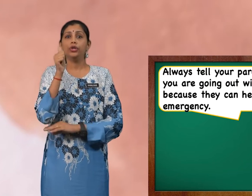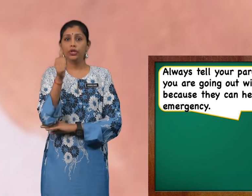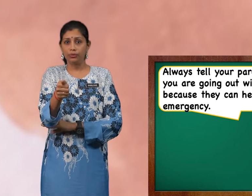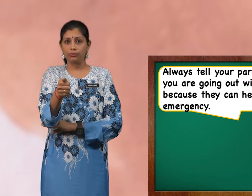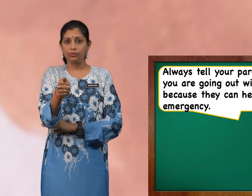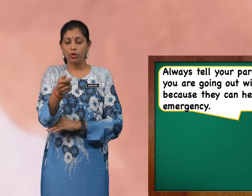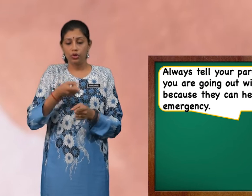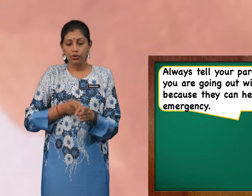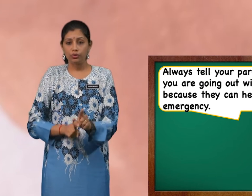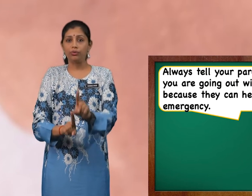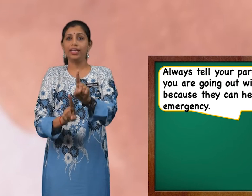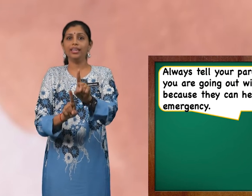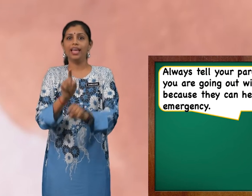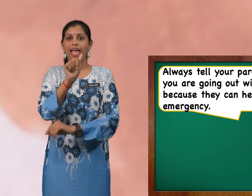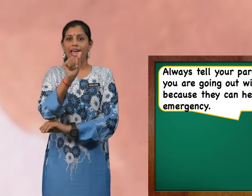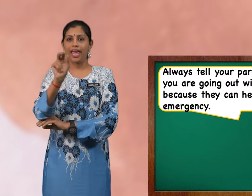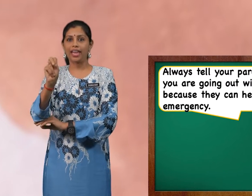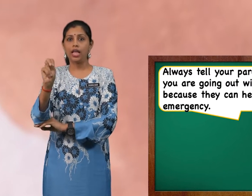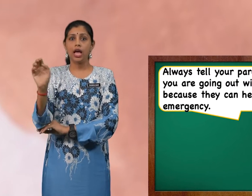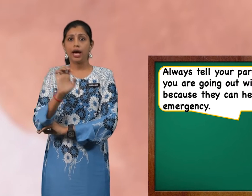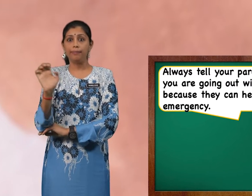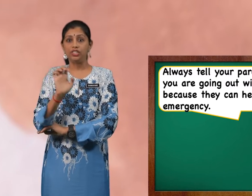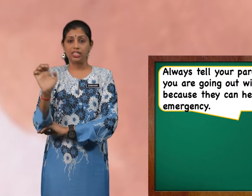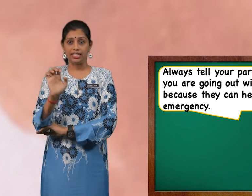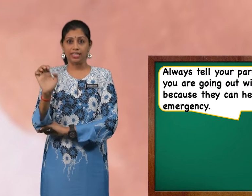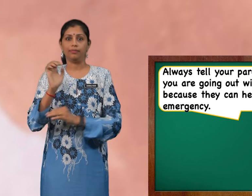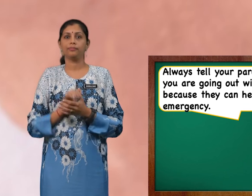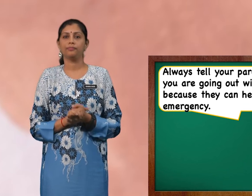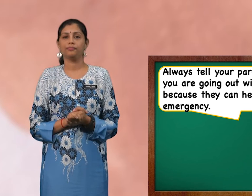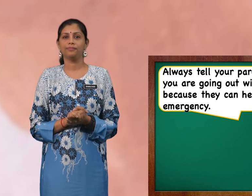you during an emergency.